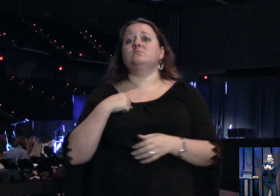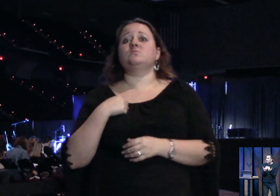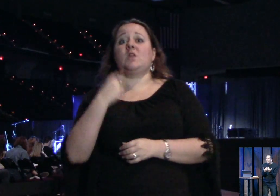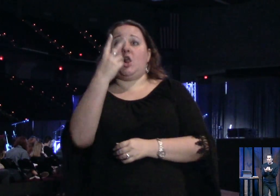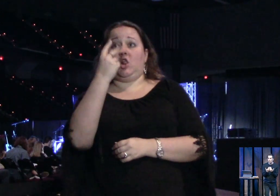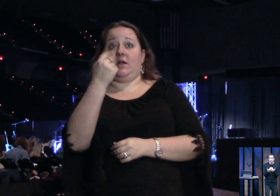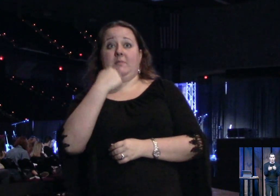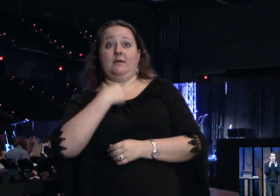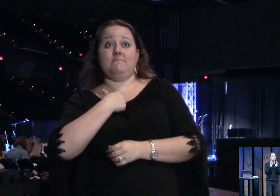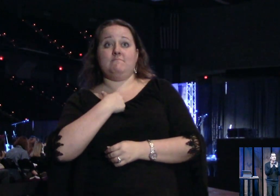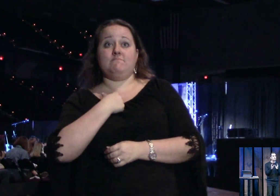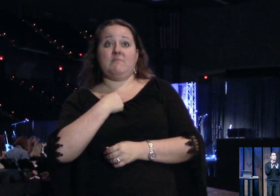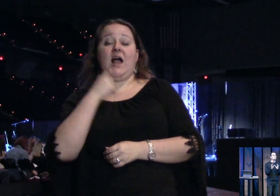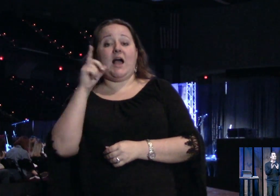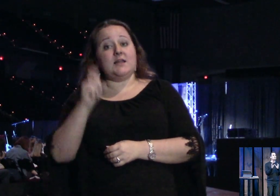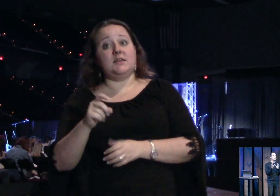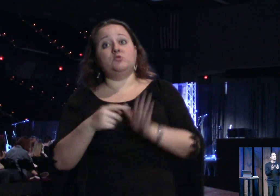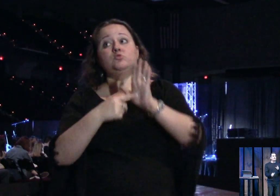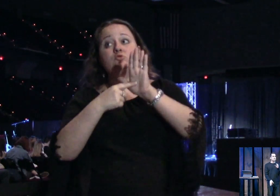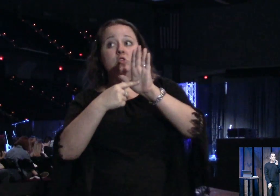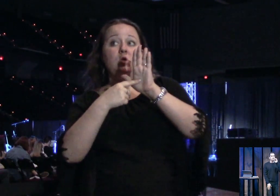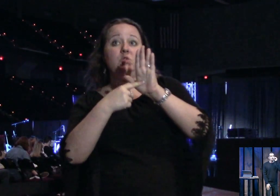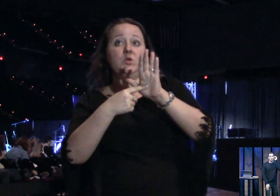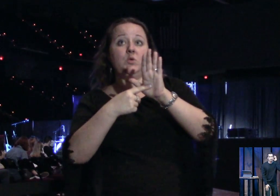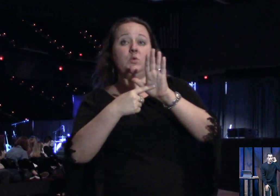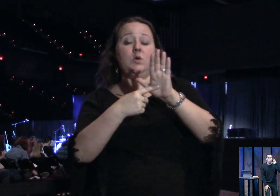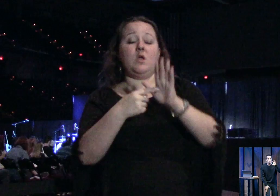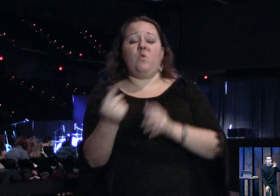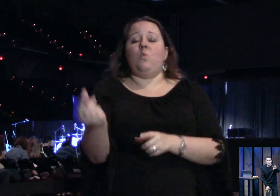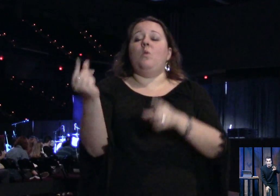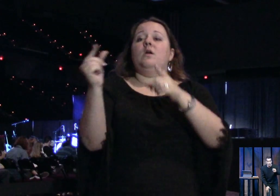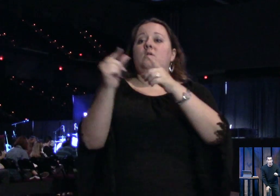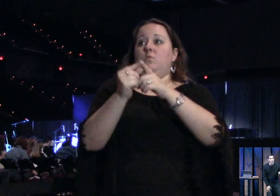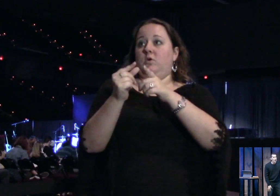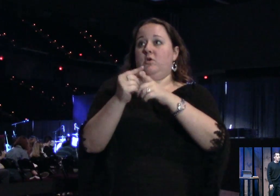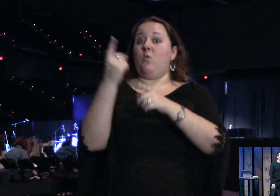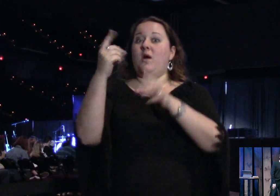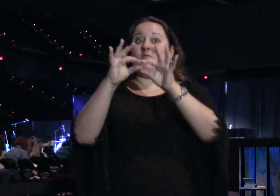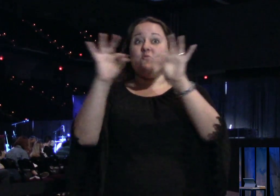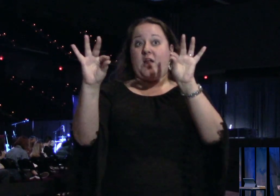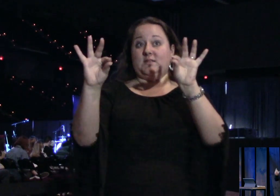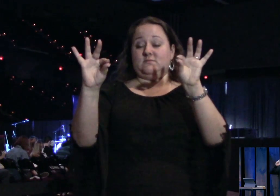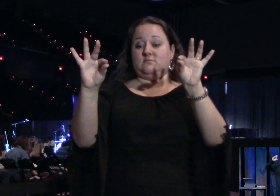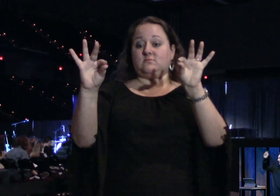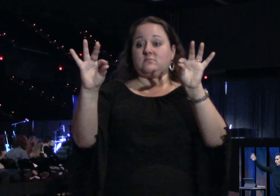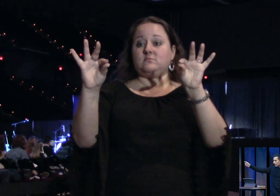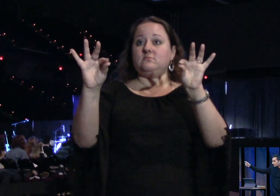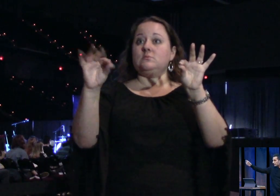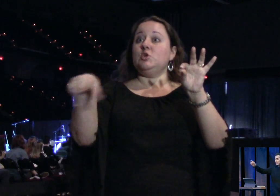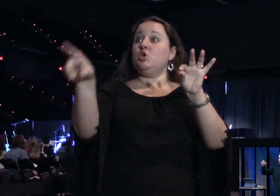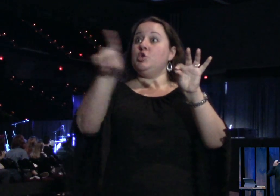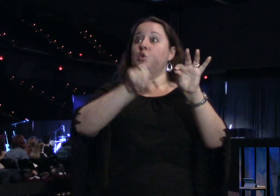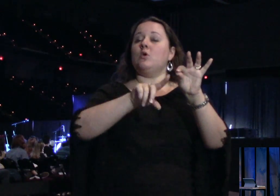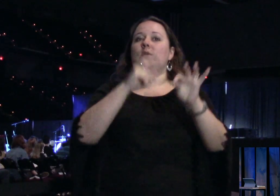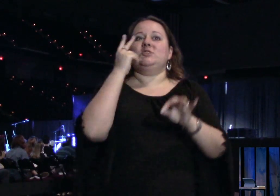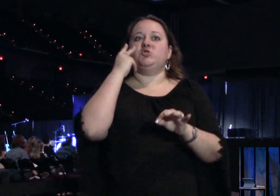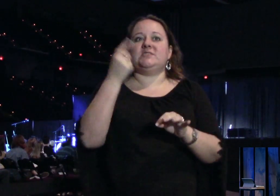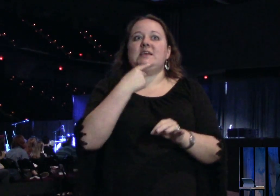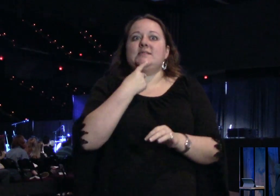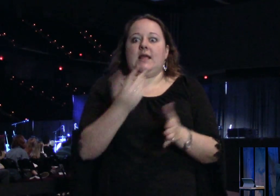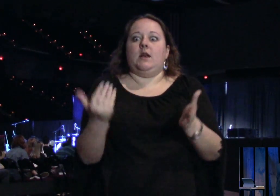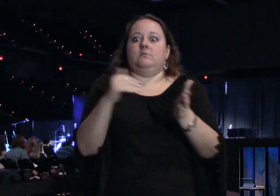look right at me, because what I need to do right now is I need to clue you in on one word and one phrase that you are